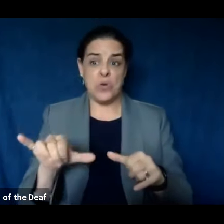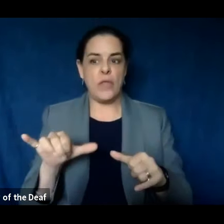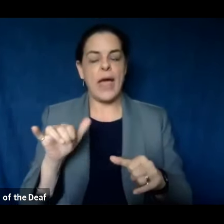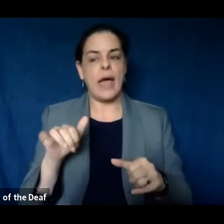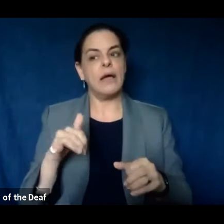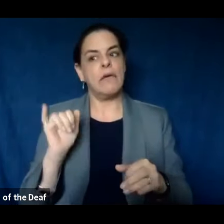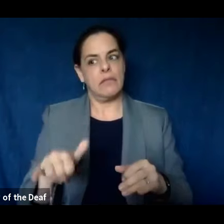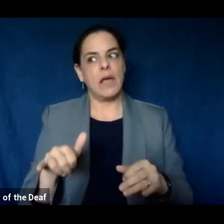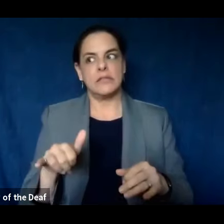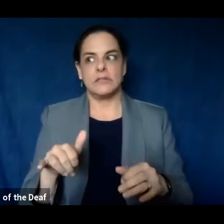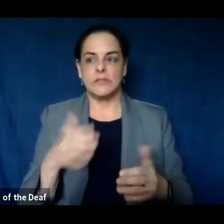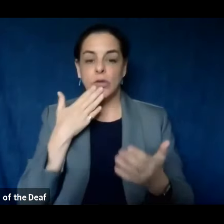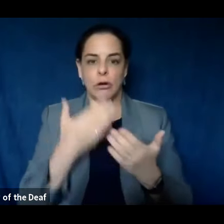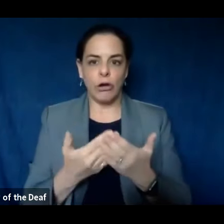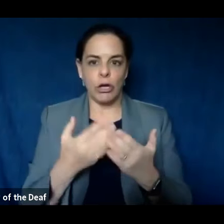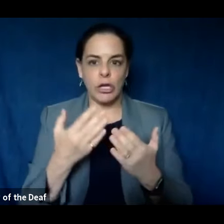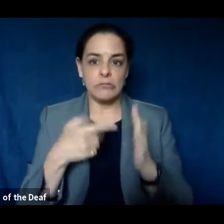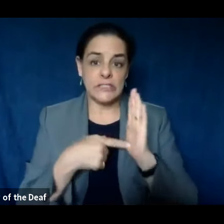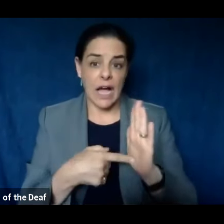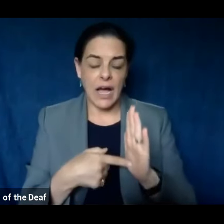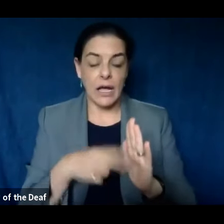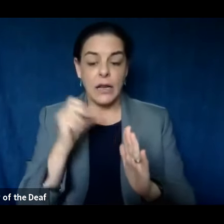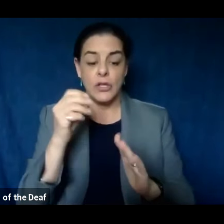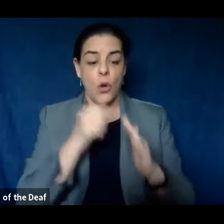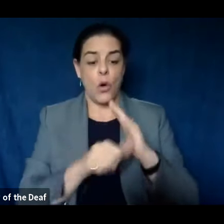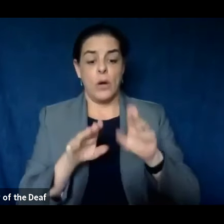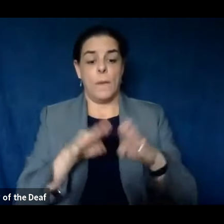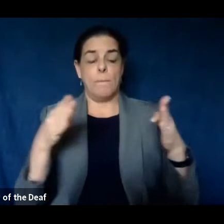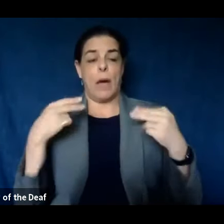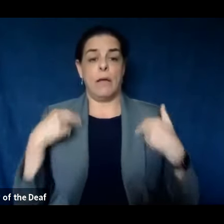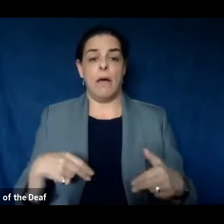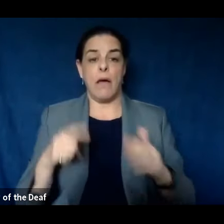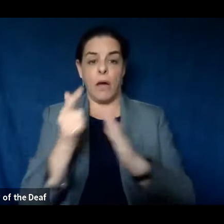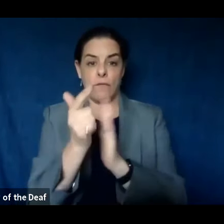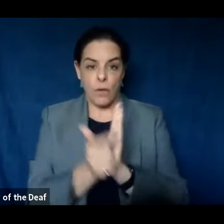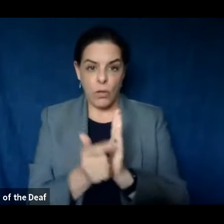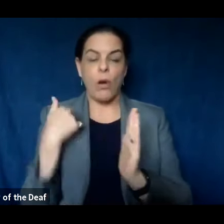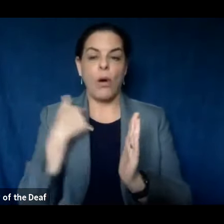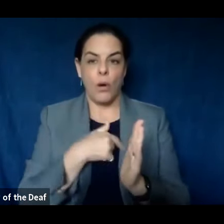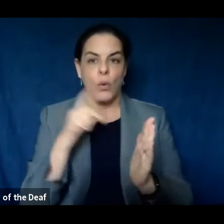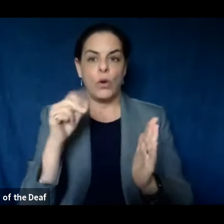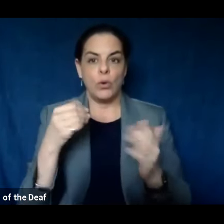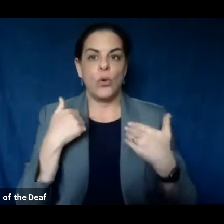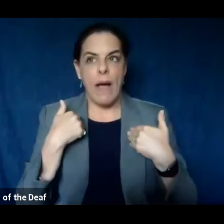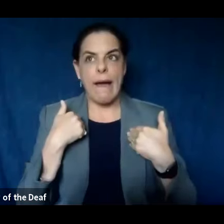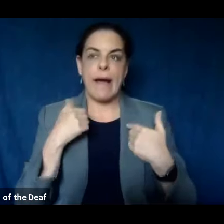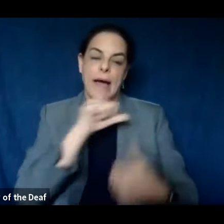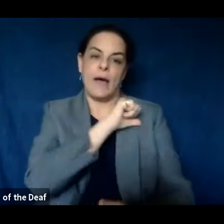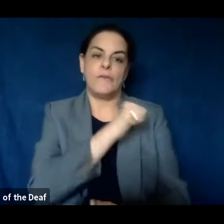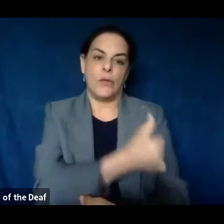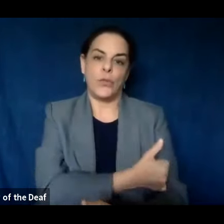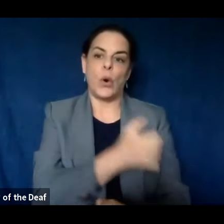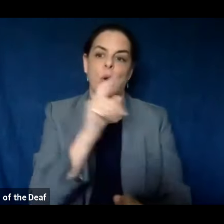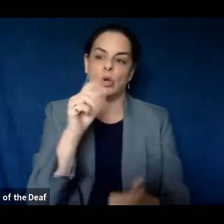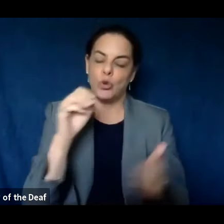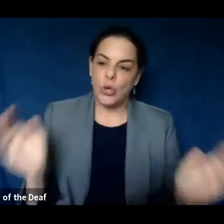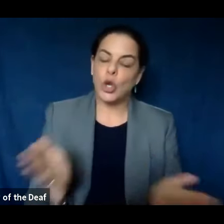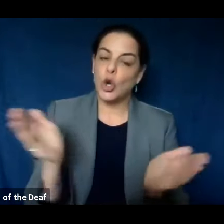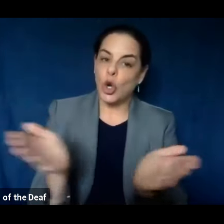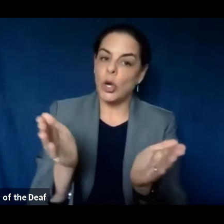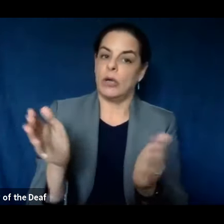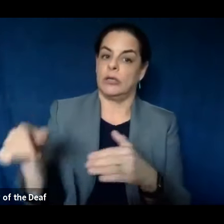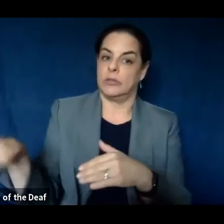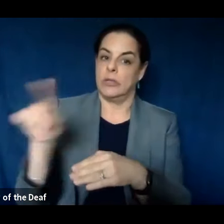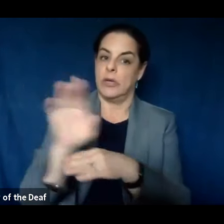that. So under public health law, we have authorities to encourage